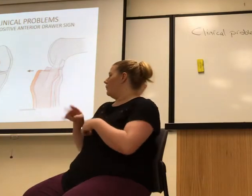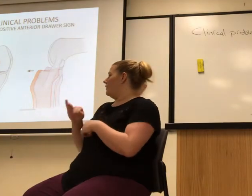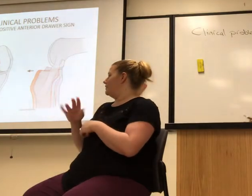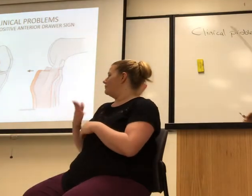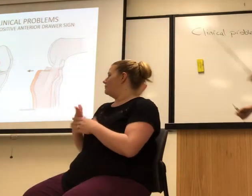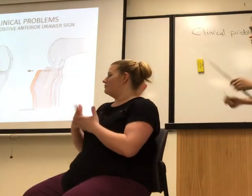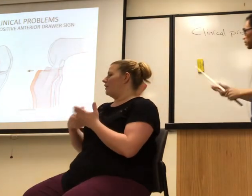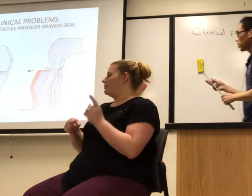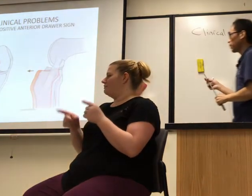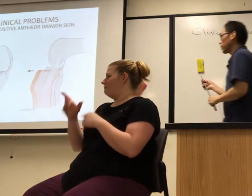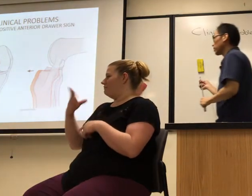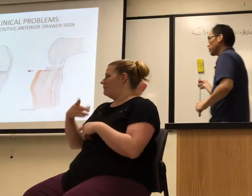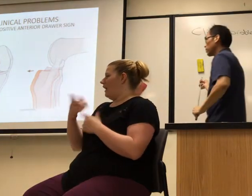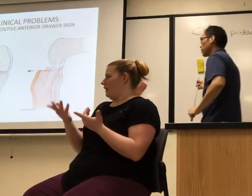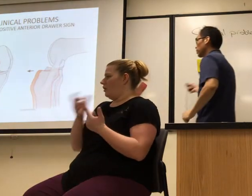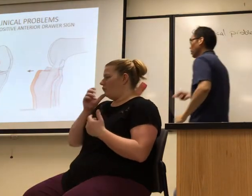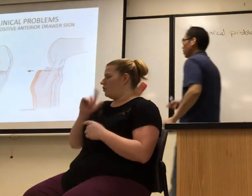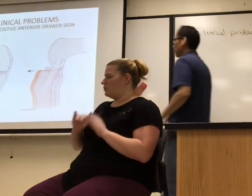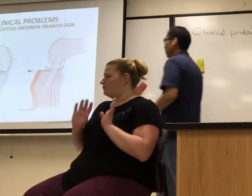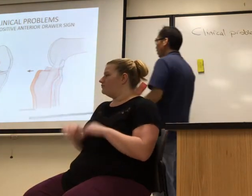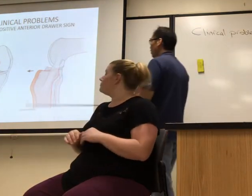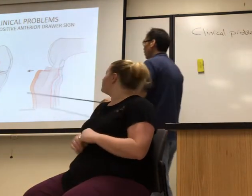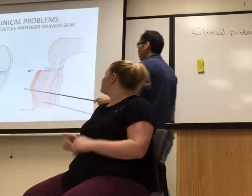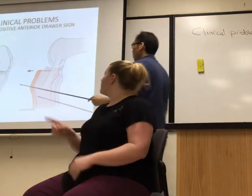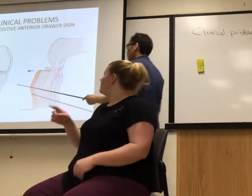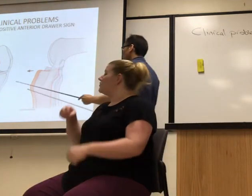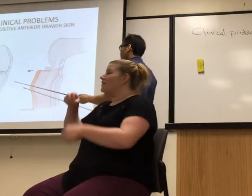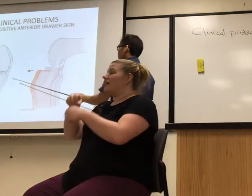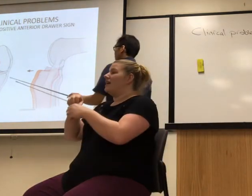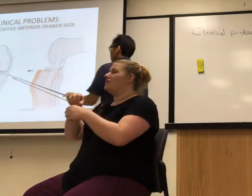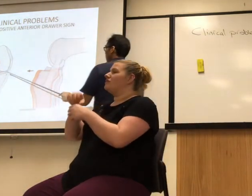this intracapsular ligament right there.